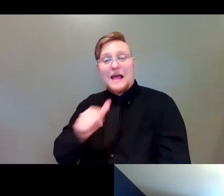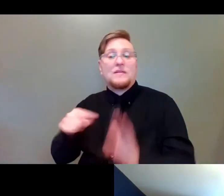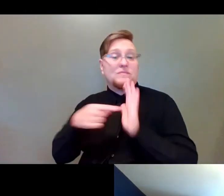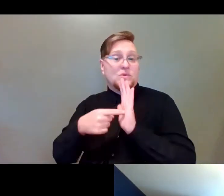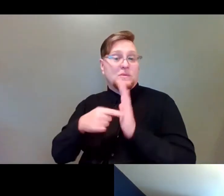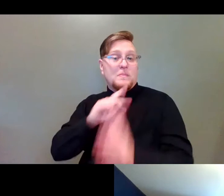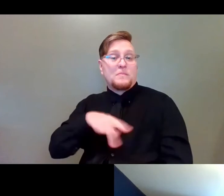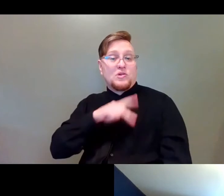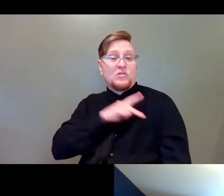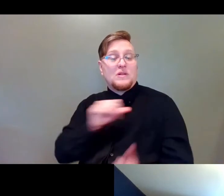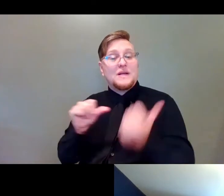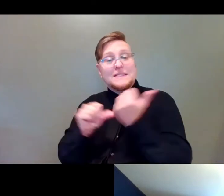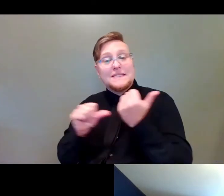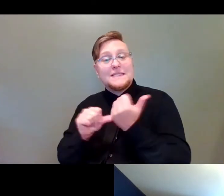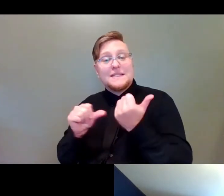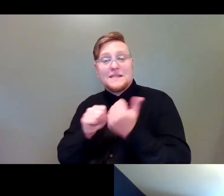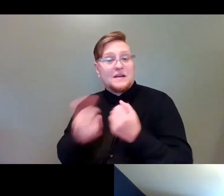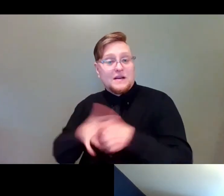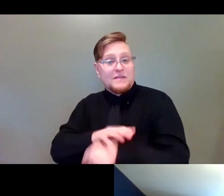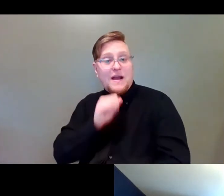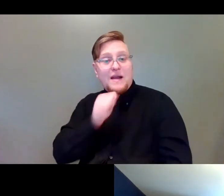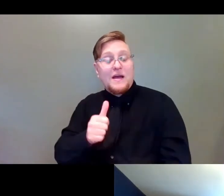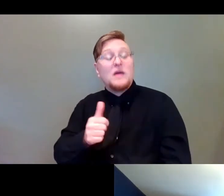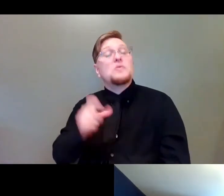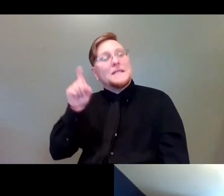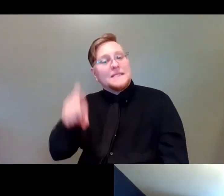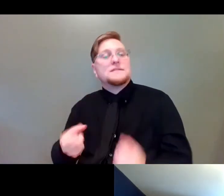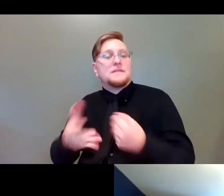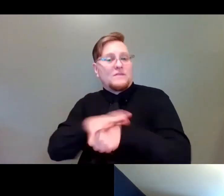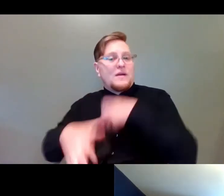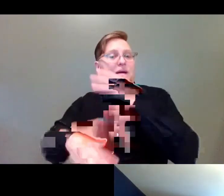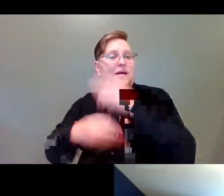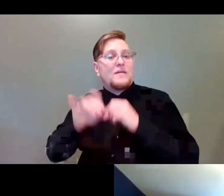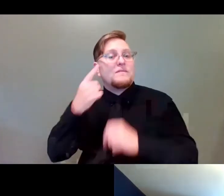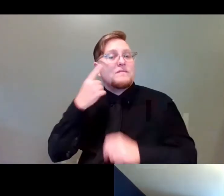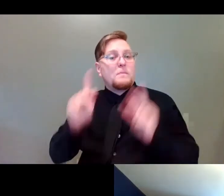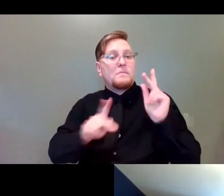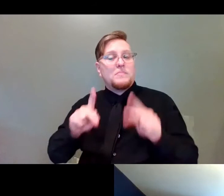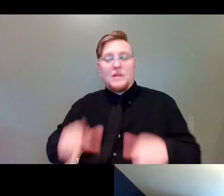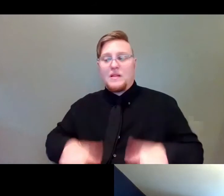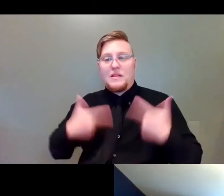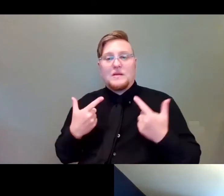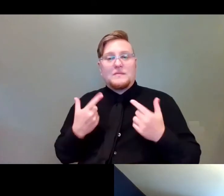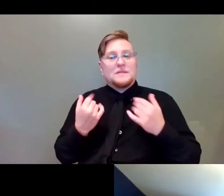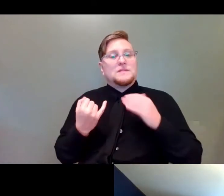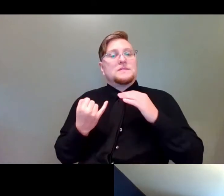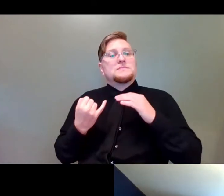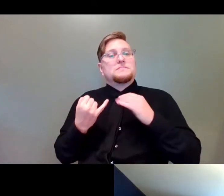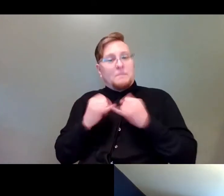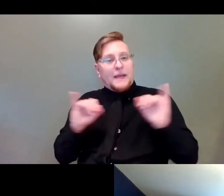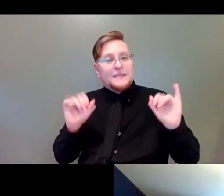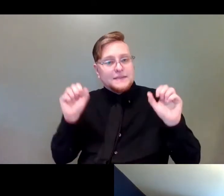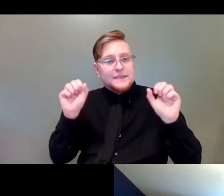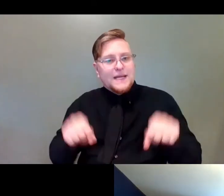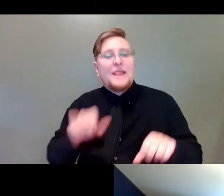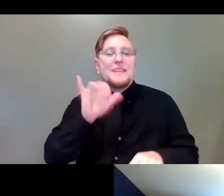with disabilities can live independently anywhere, no matter who they are. I think that's another area. So I think that